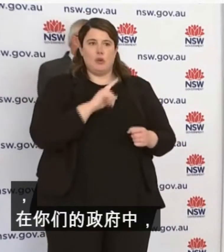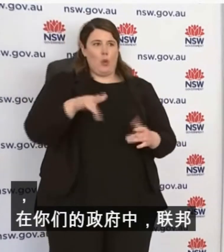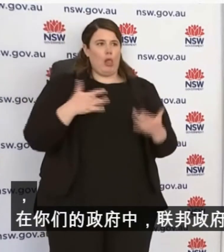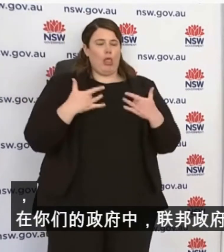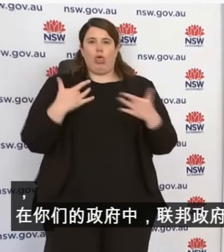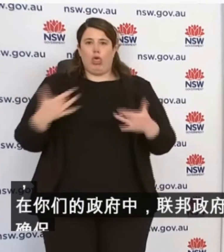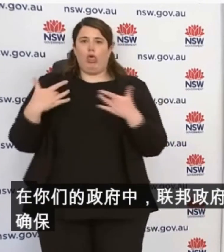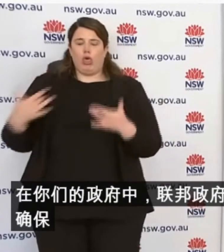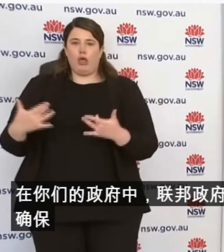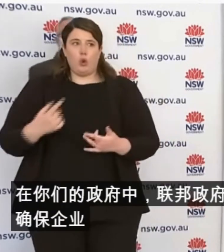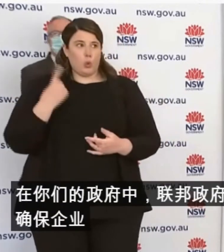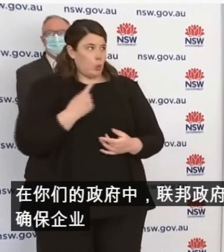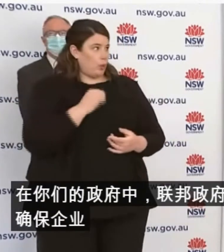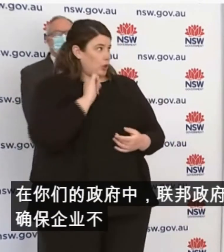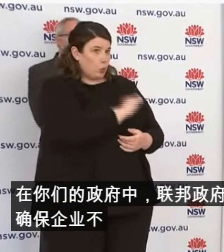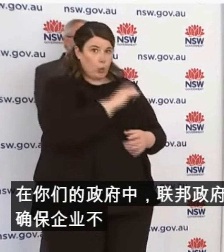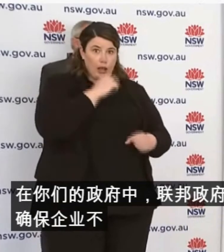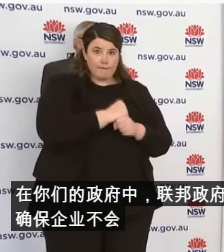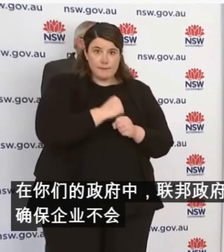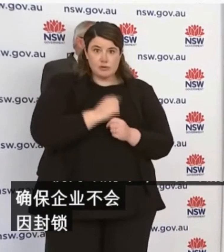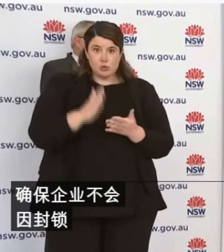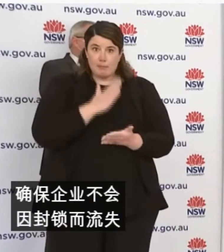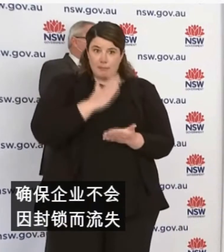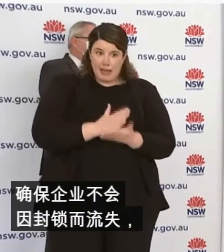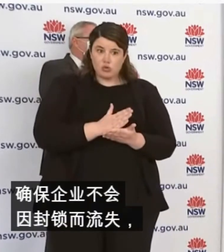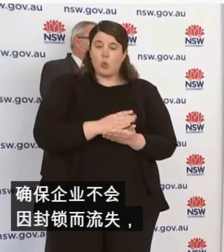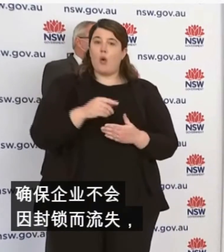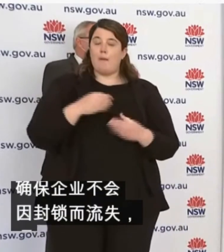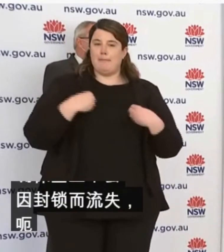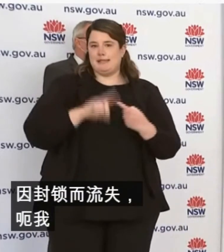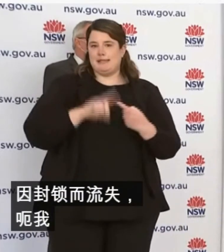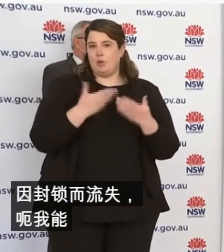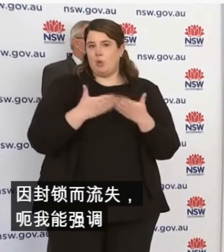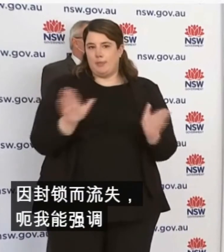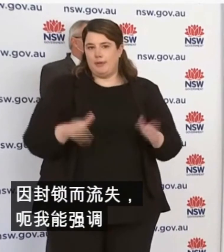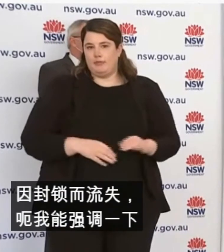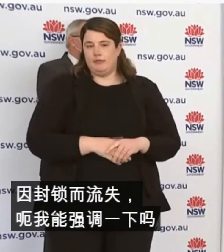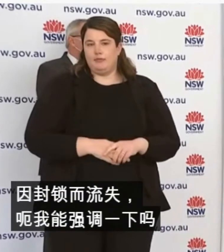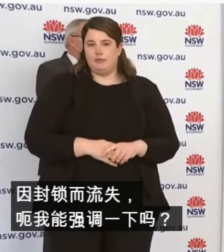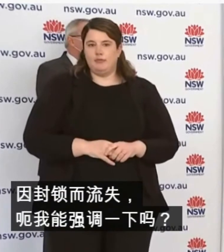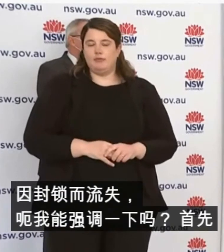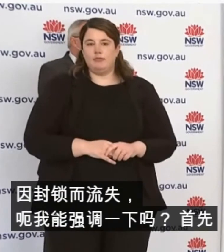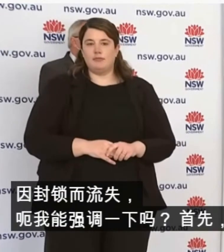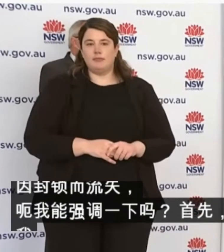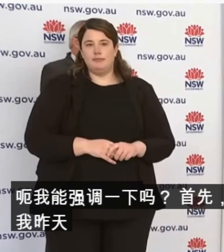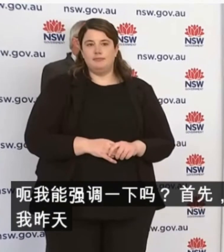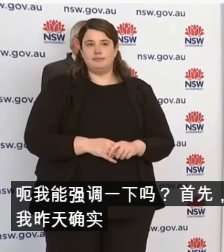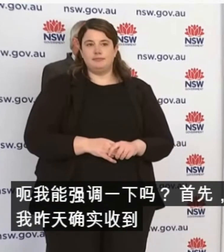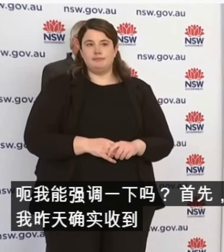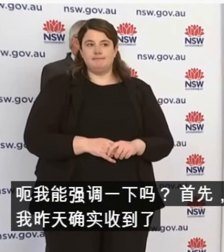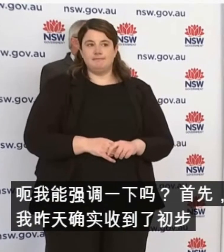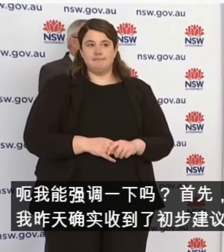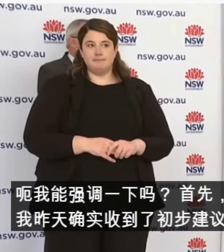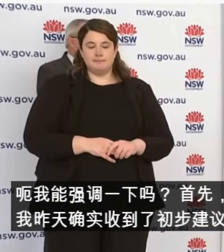is responsible for making sure businesses don't go down the drain with the lockdown? Can I stress this point firstly, that I did receive